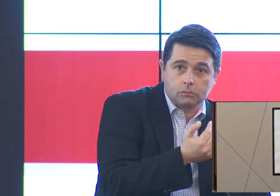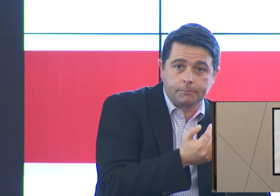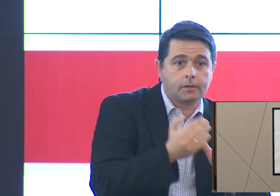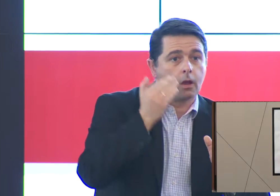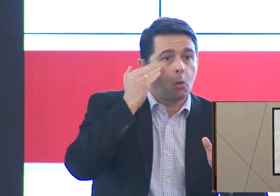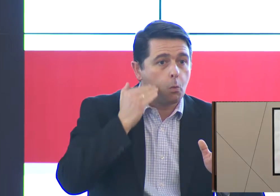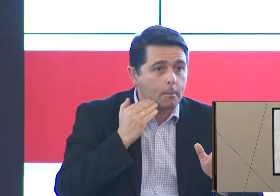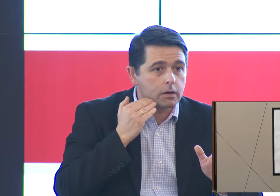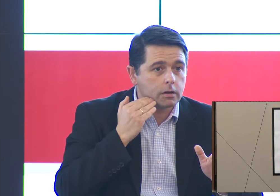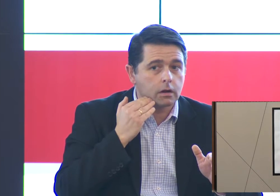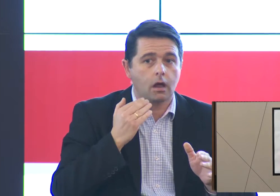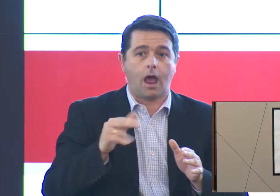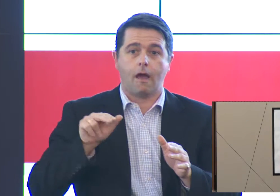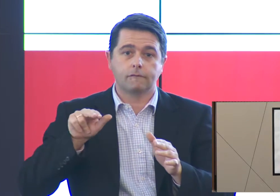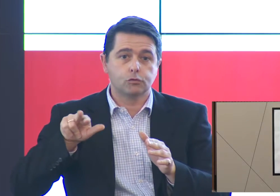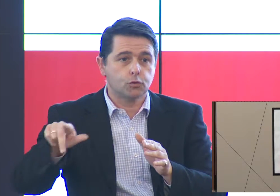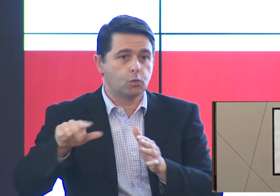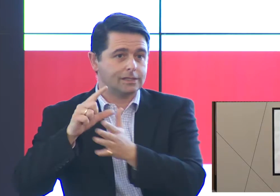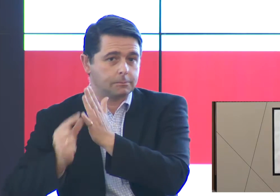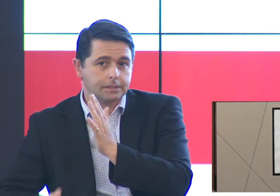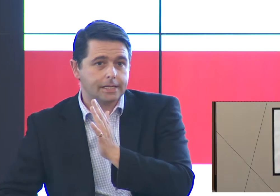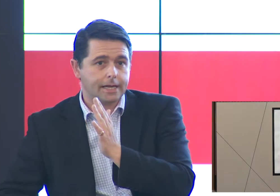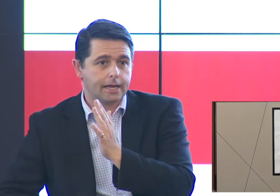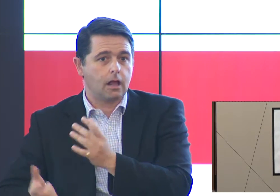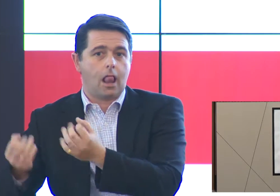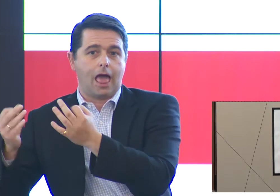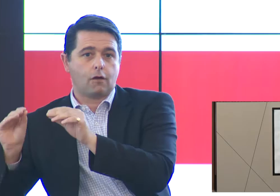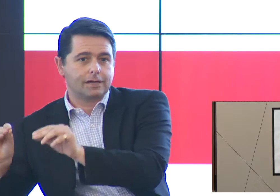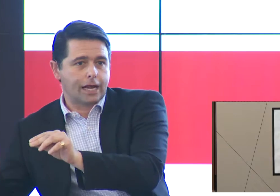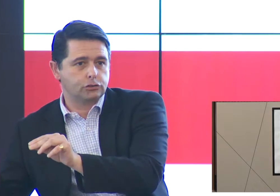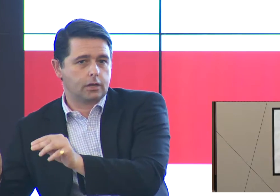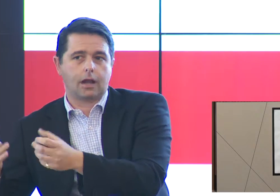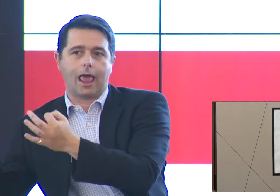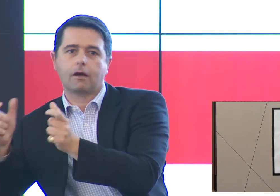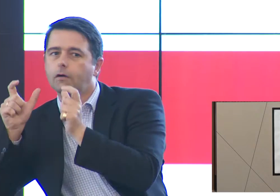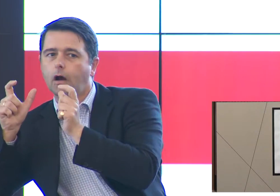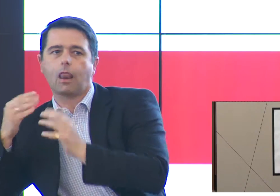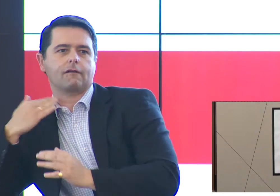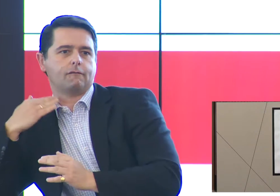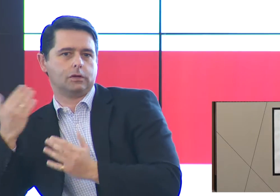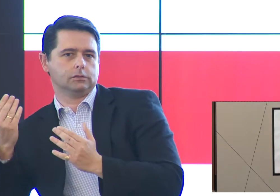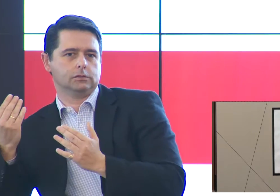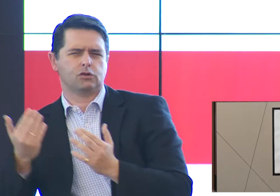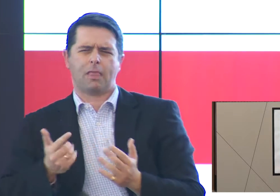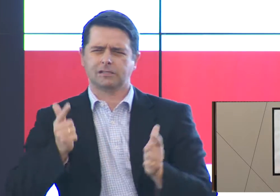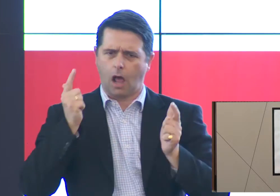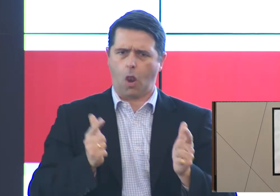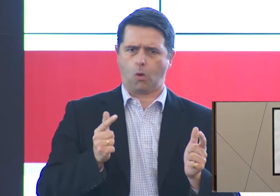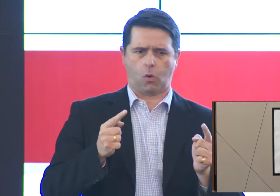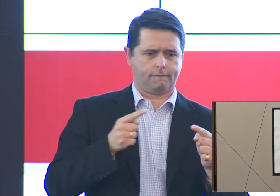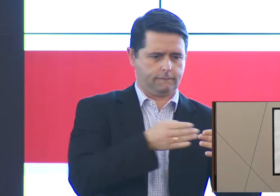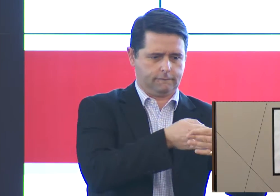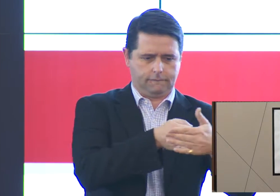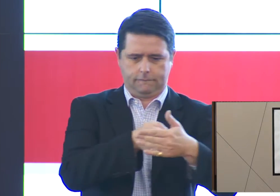disability could be Aboriginal, they might be female, they might have a dual disability, a lack of education, and lack of